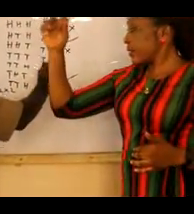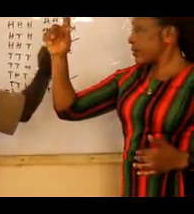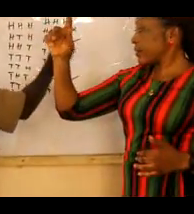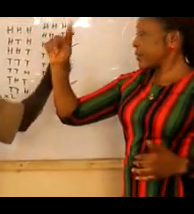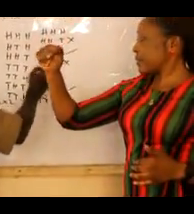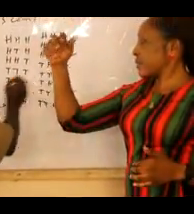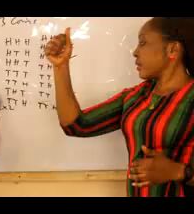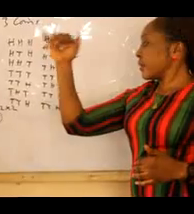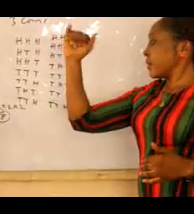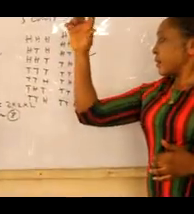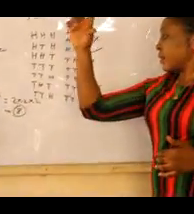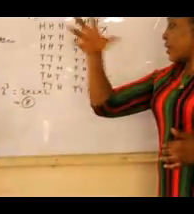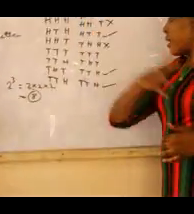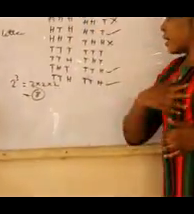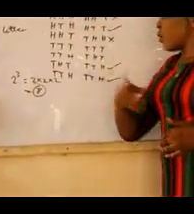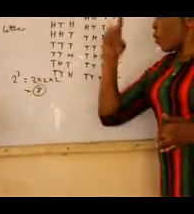2. So only 2.